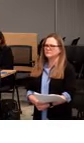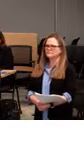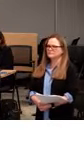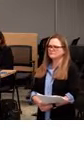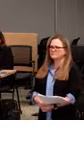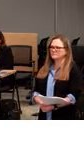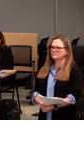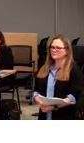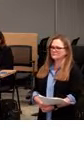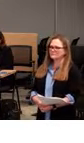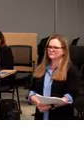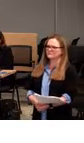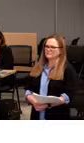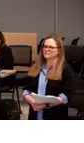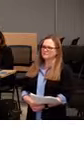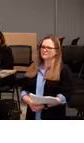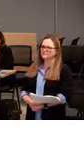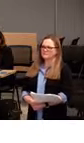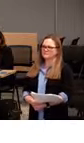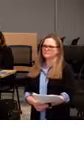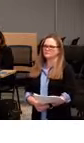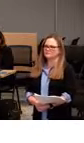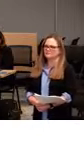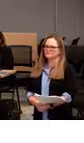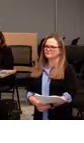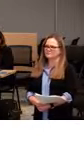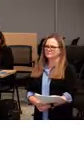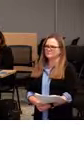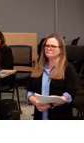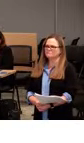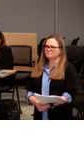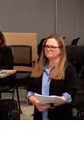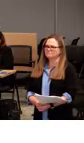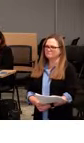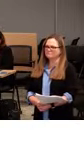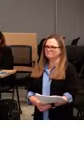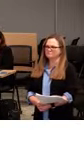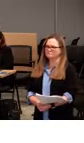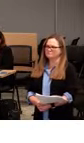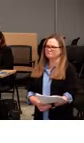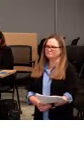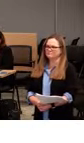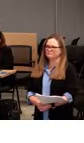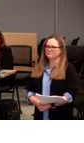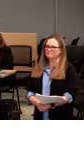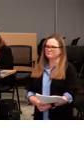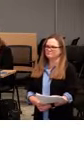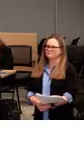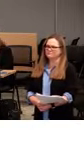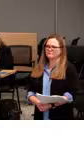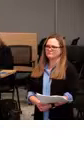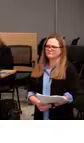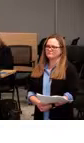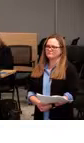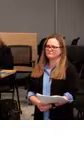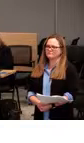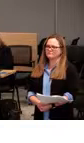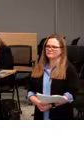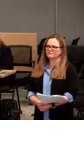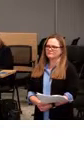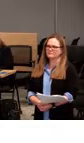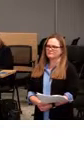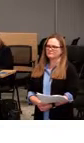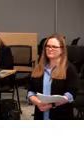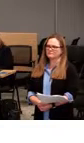program impact. So this is a celebratory slide. And while we look at the graph on the left, and we could see very consistently